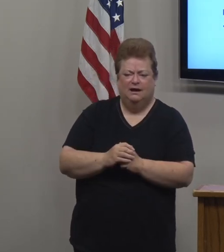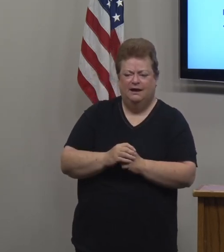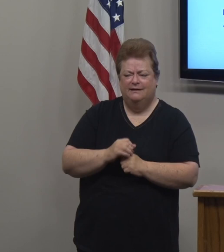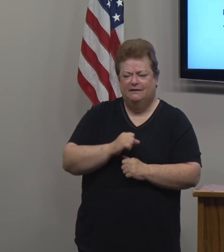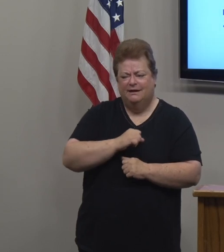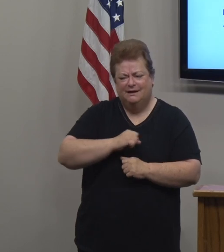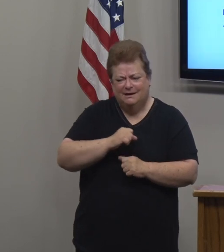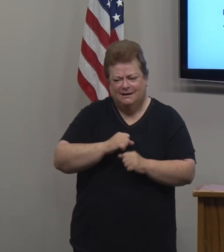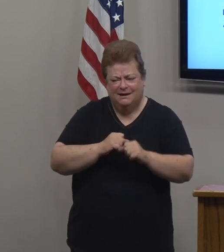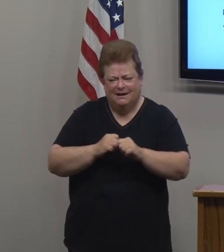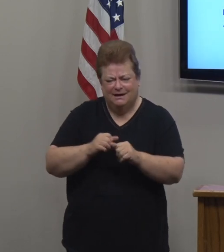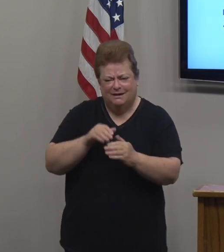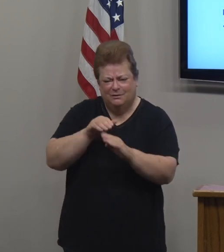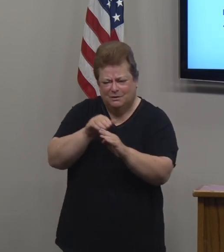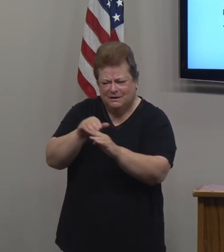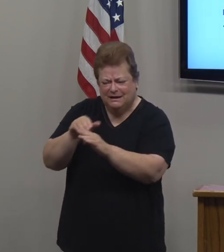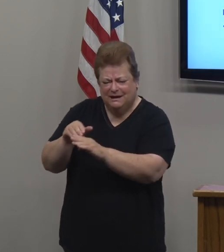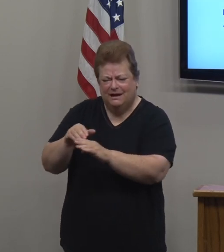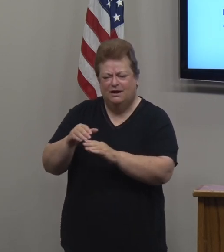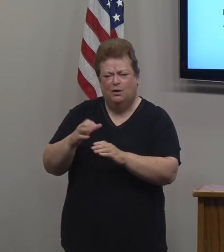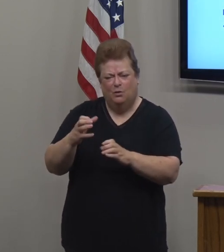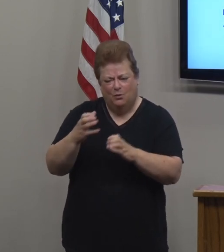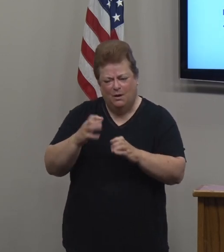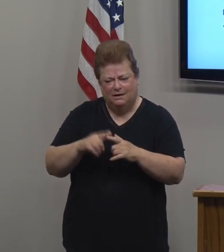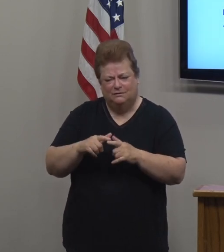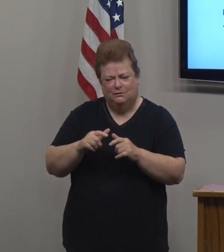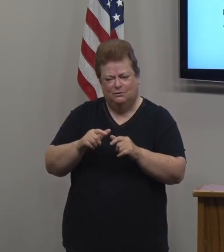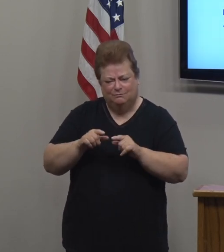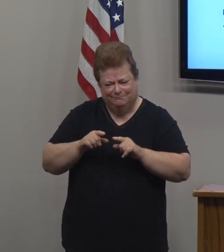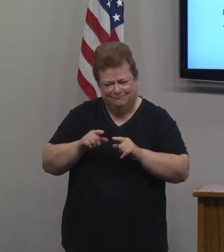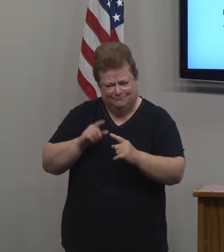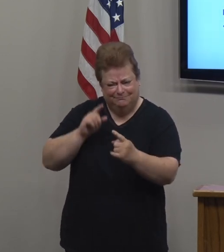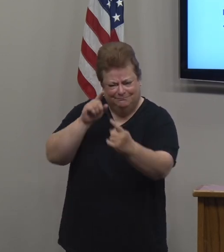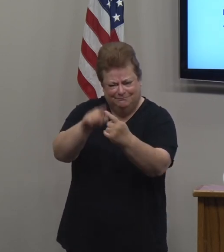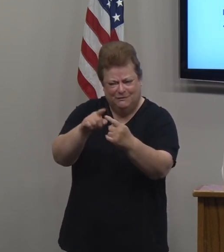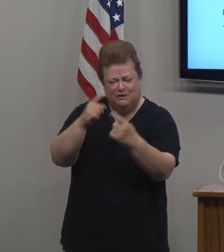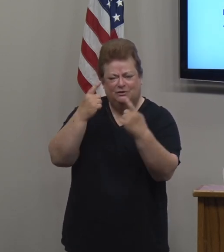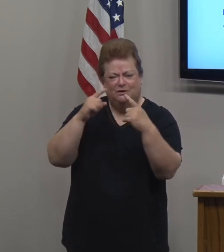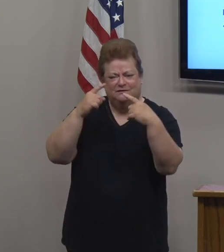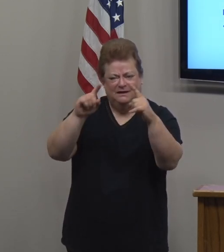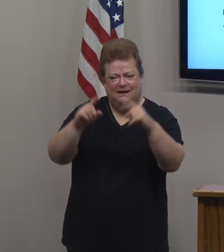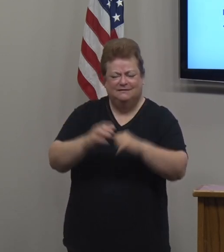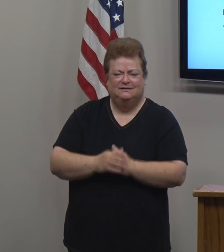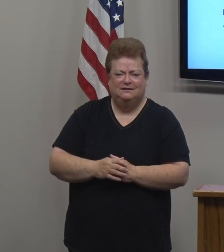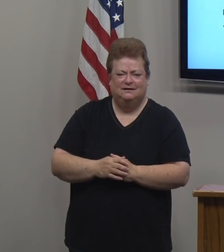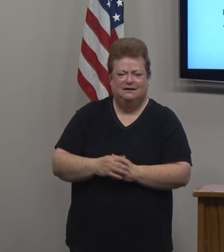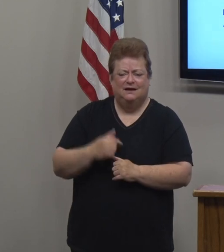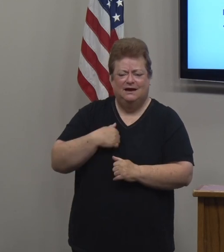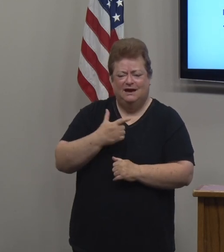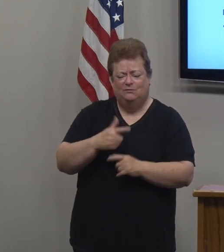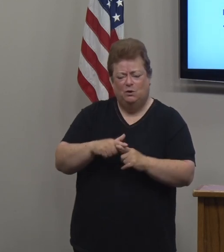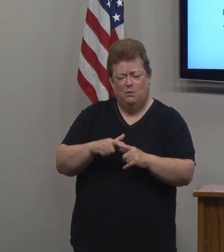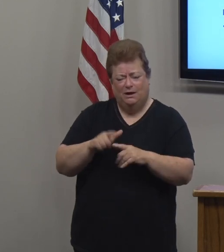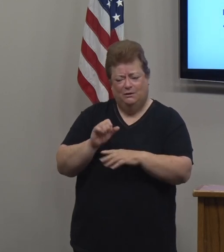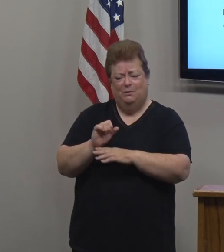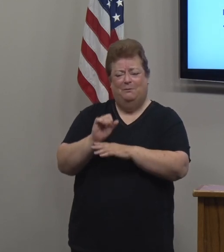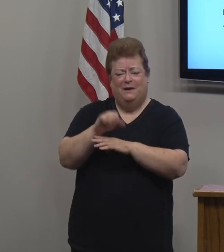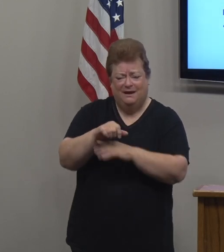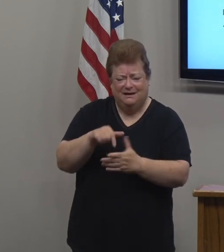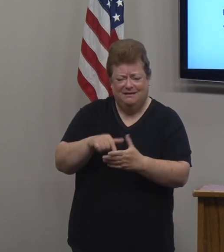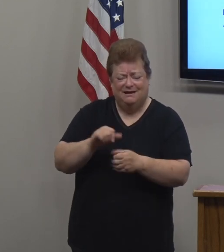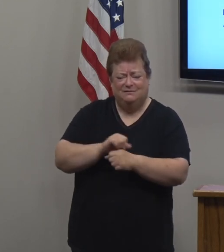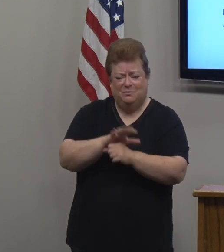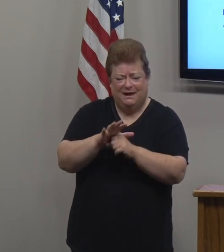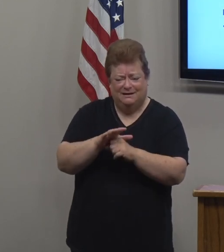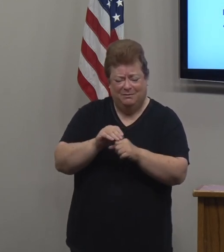other towards success. We all have this role to play if we want to get through to the other side of the pandemic more quickly,